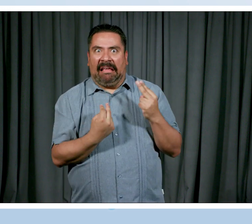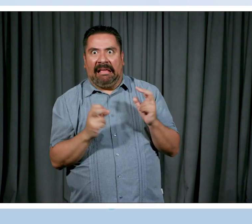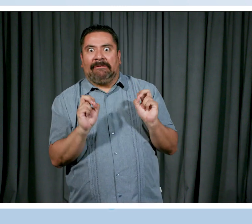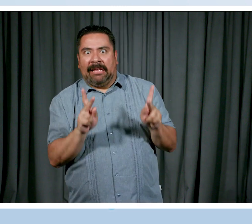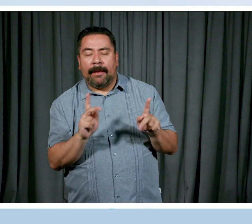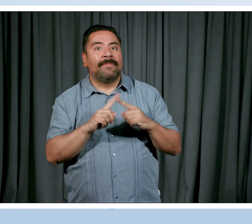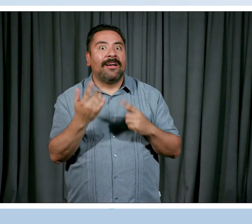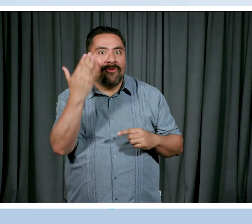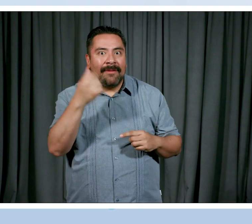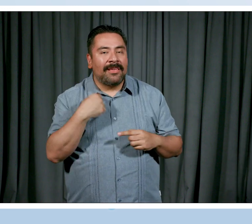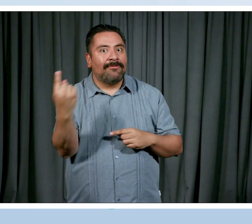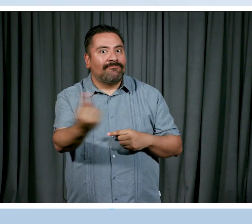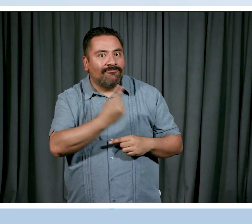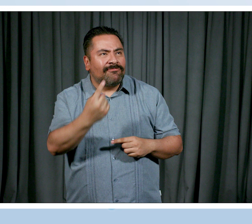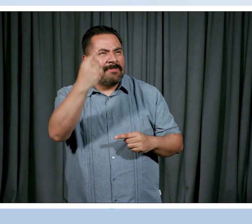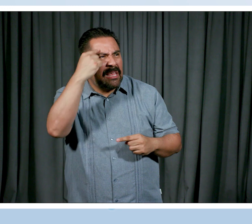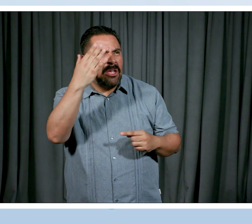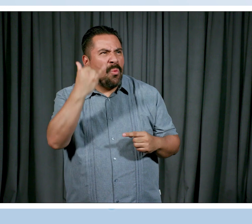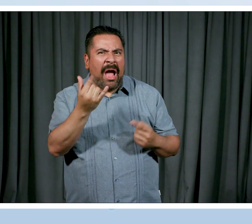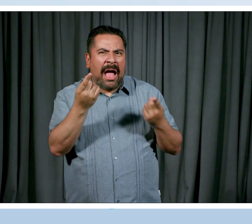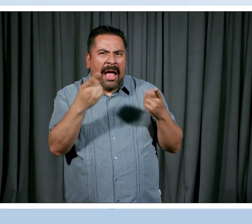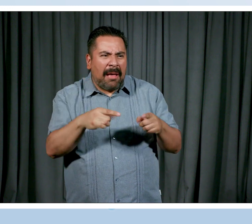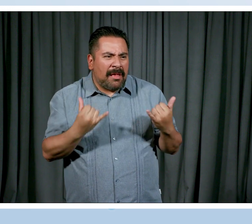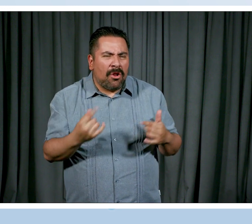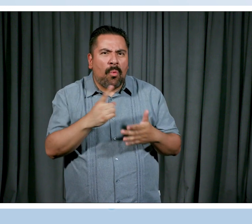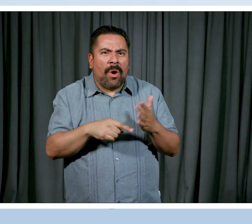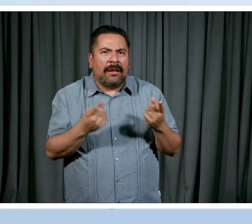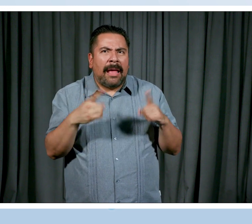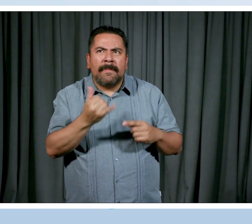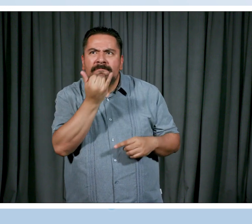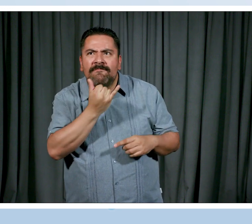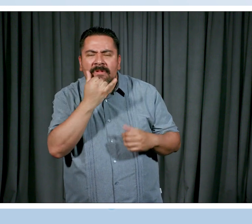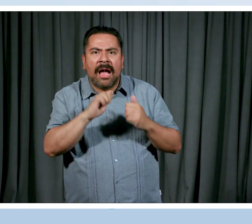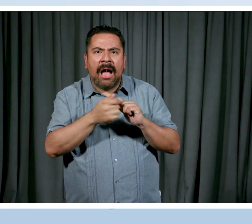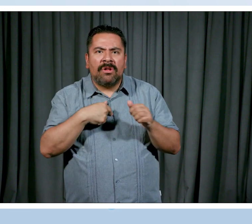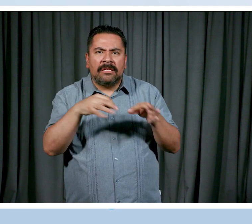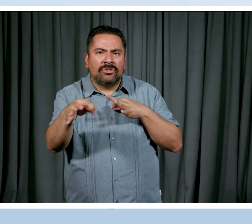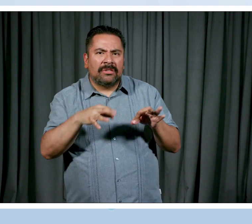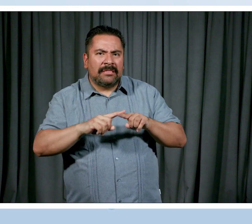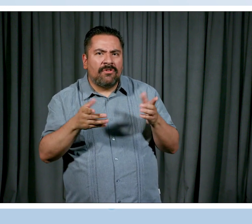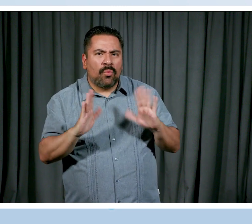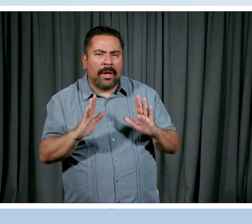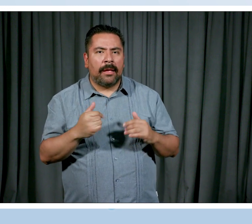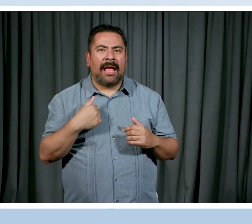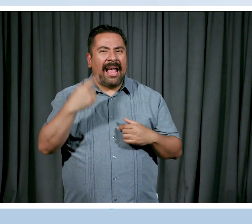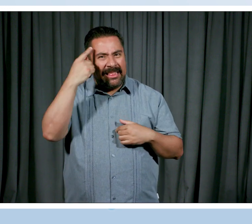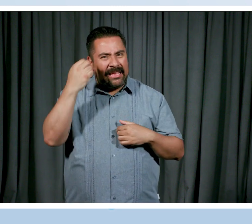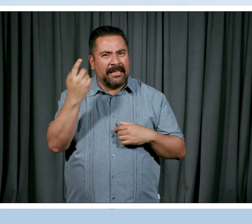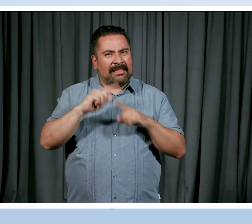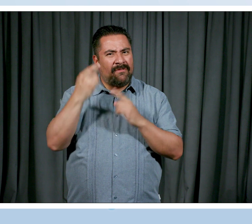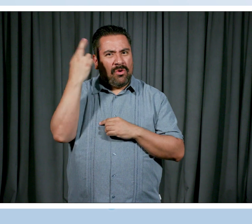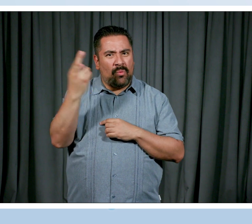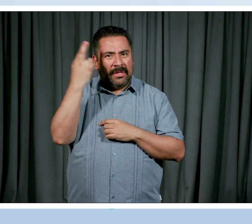because I am constantly thinking about why are we here, what went wrong, and how do we need to talk about it in a different way. So I think there's several components. I